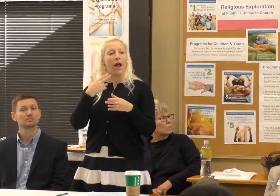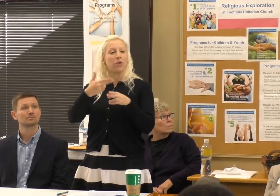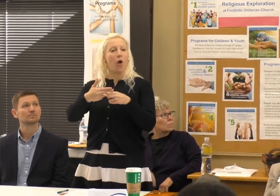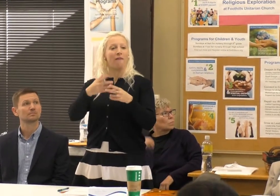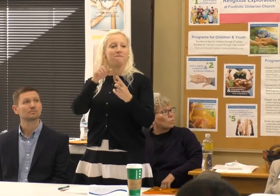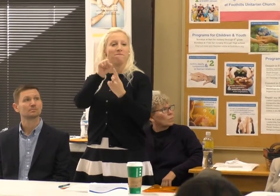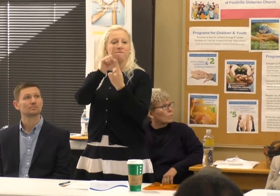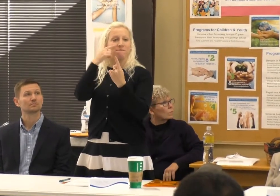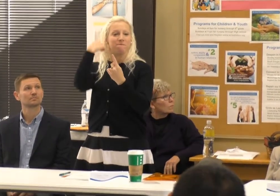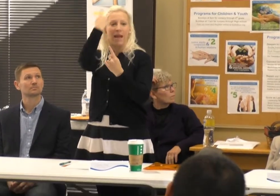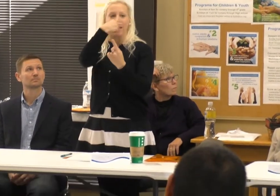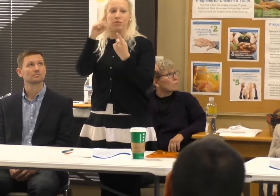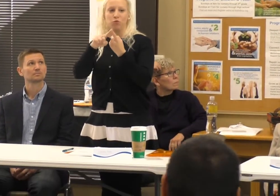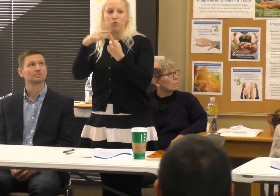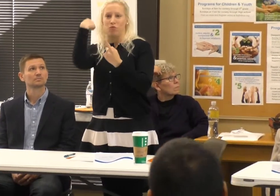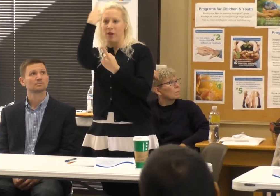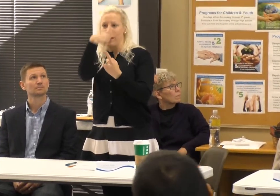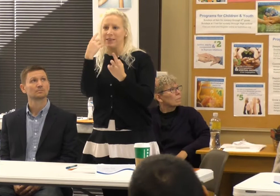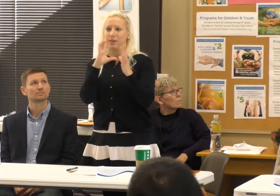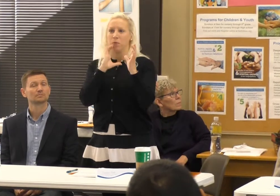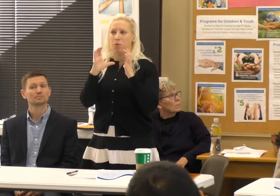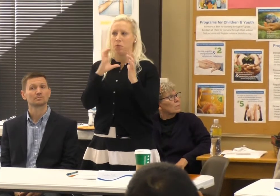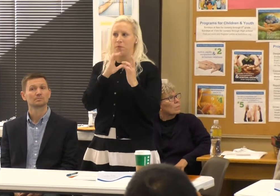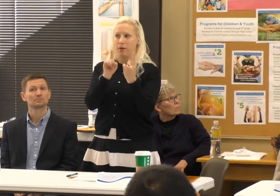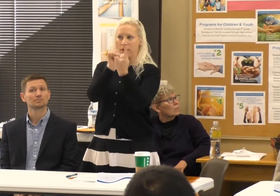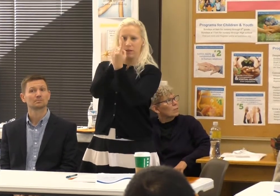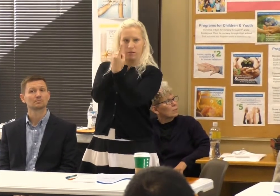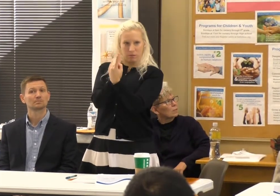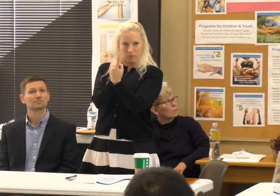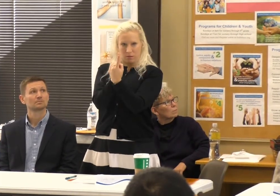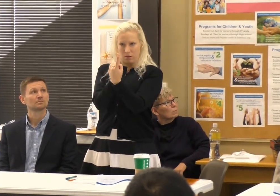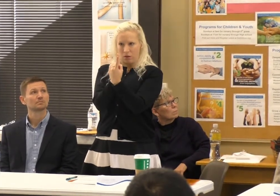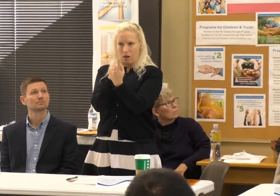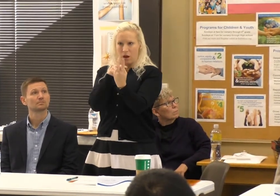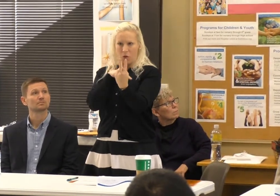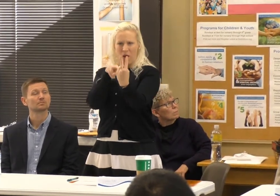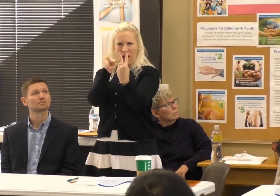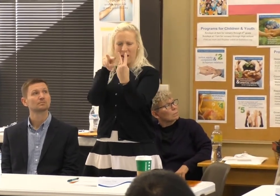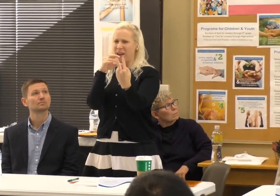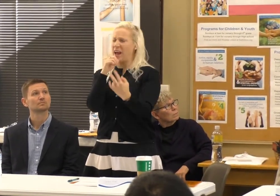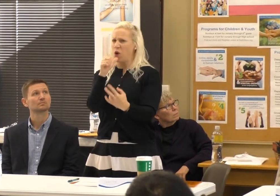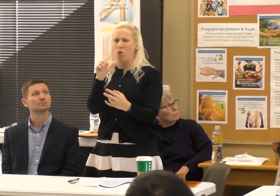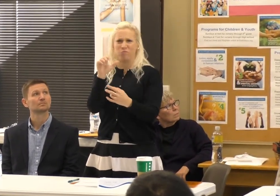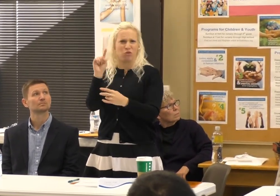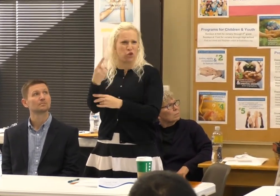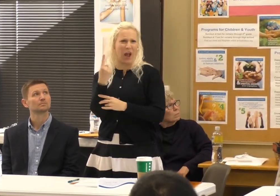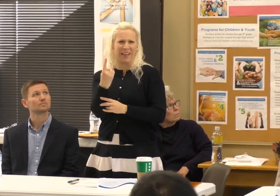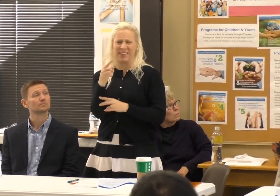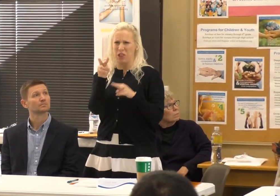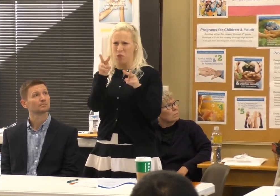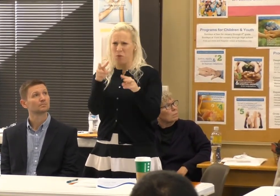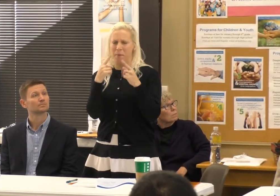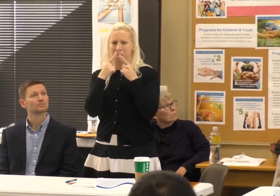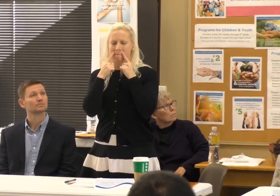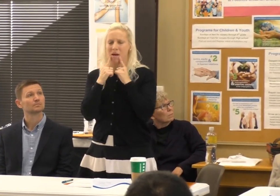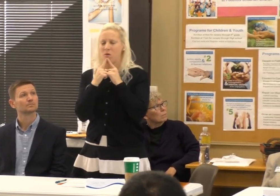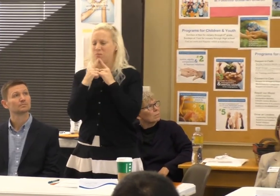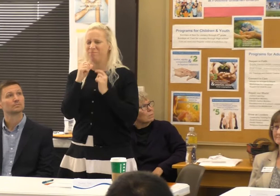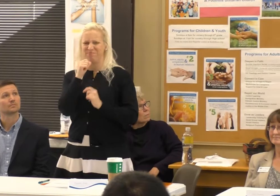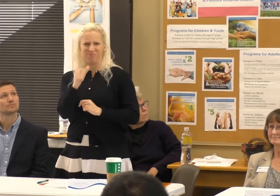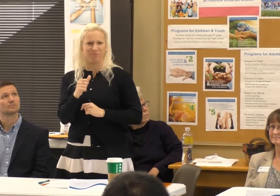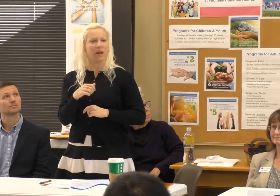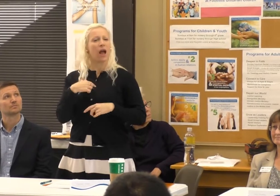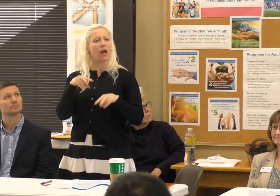But I do what they call face-to-face communication. So I like to really have a clear view, have